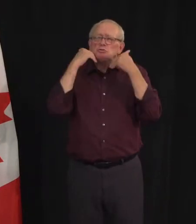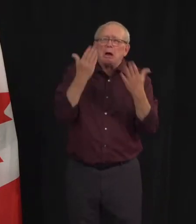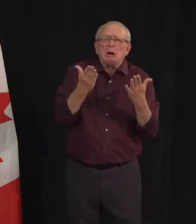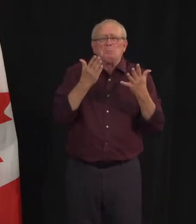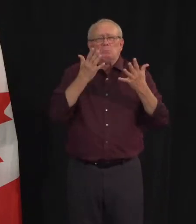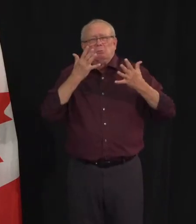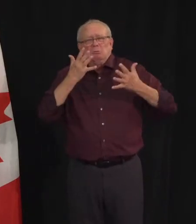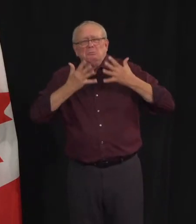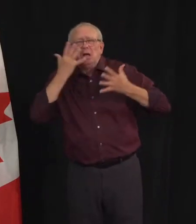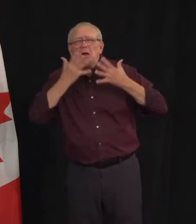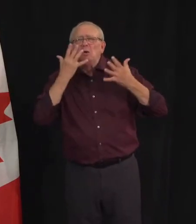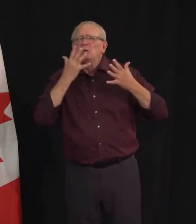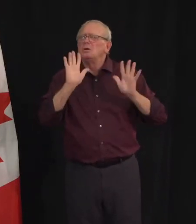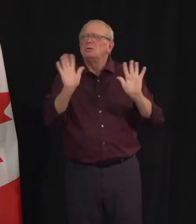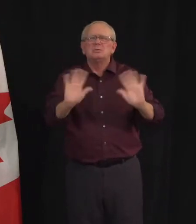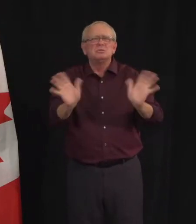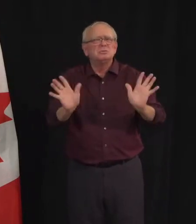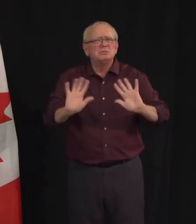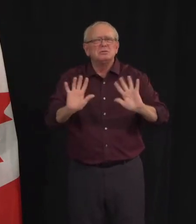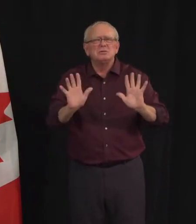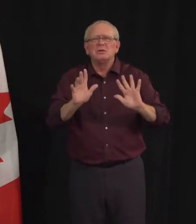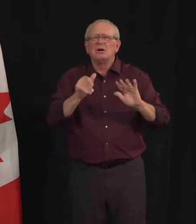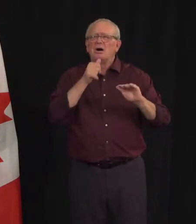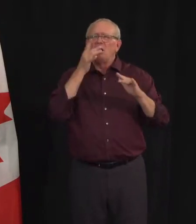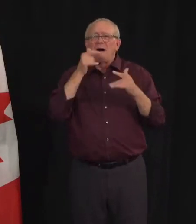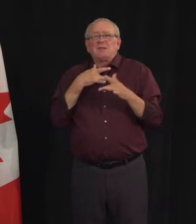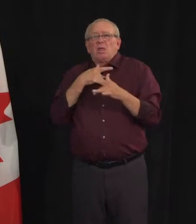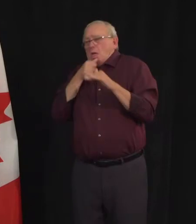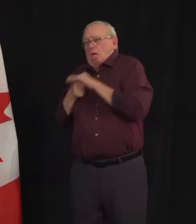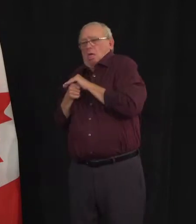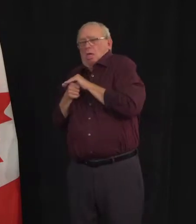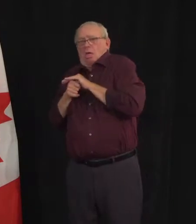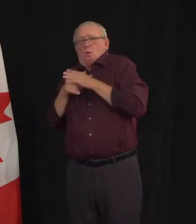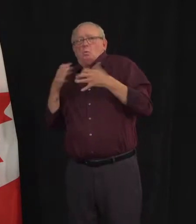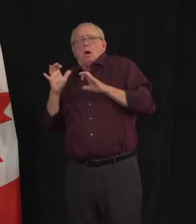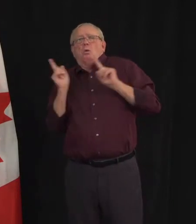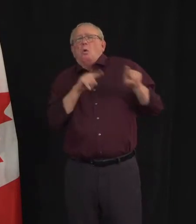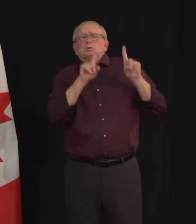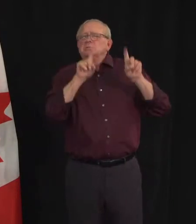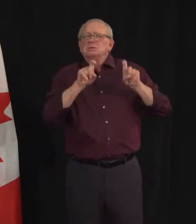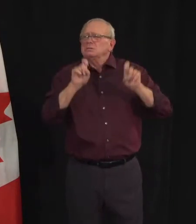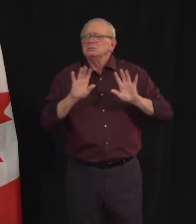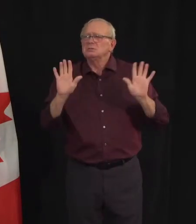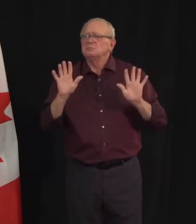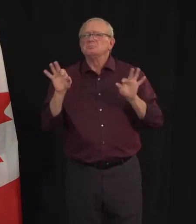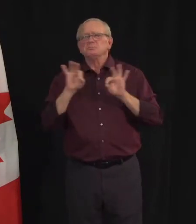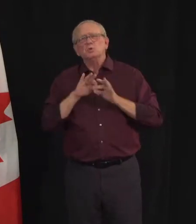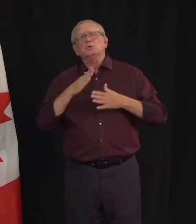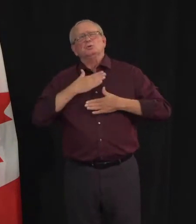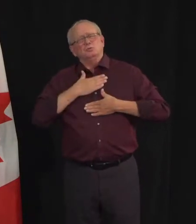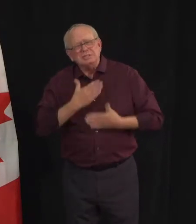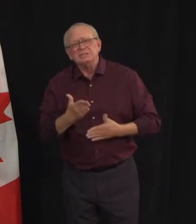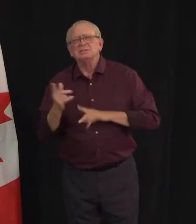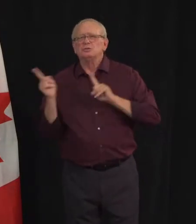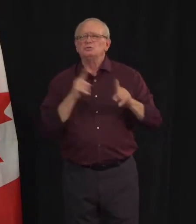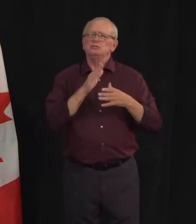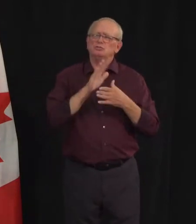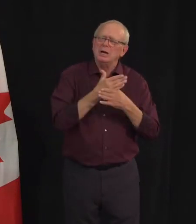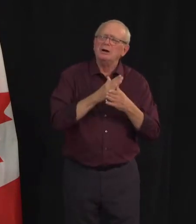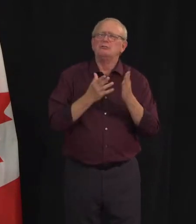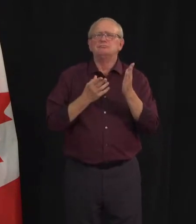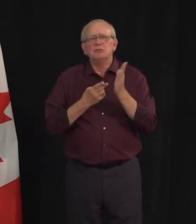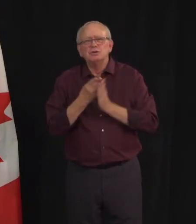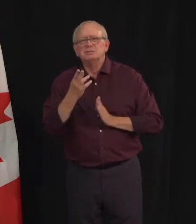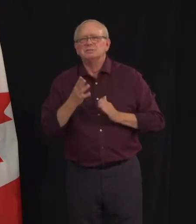be forthcoming about their symptoms, less willing to be tested, and less willing to be honest with contact tracers about